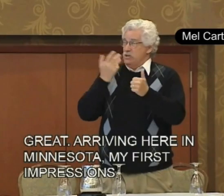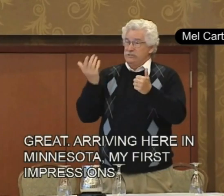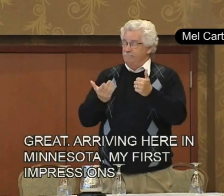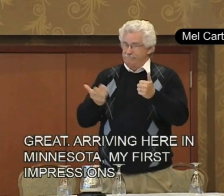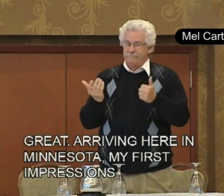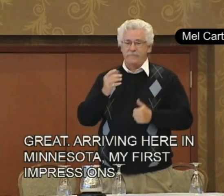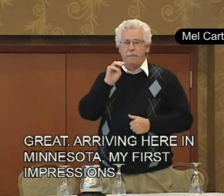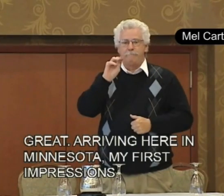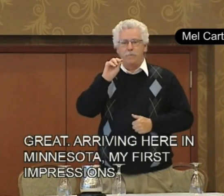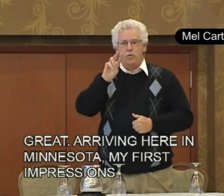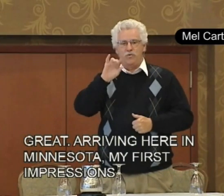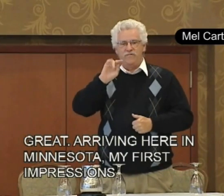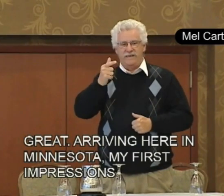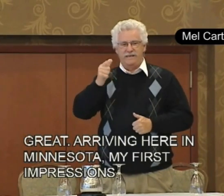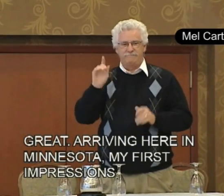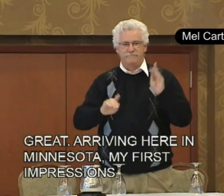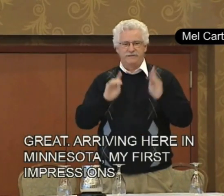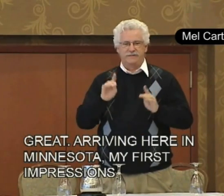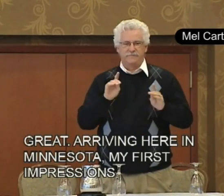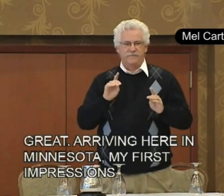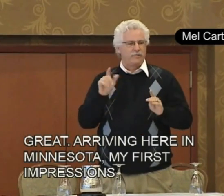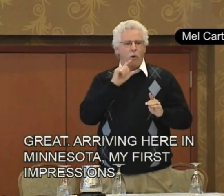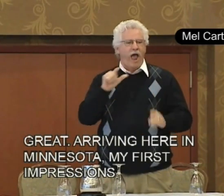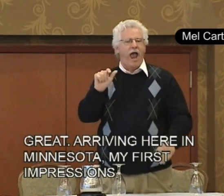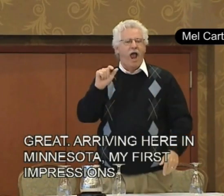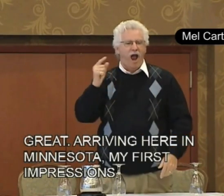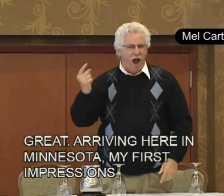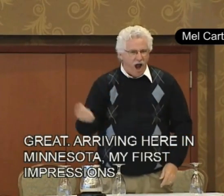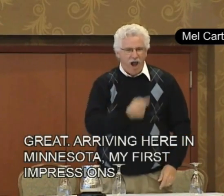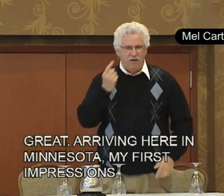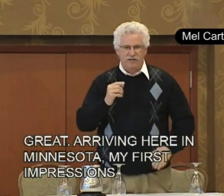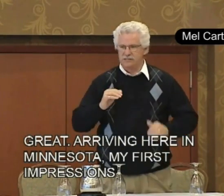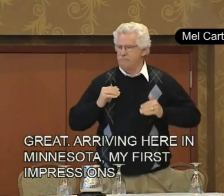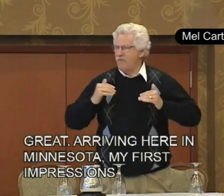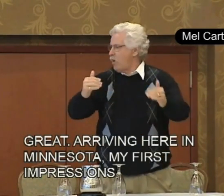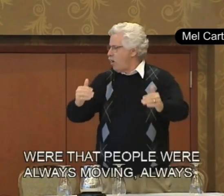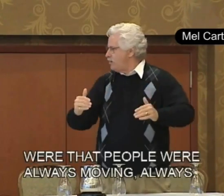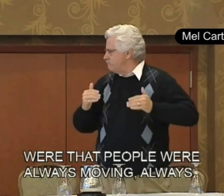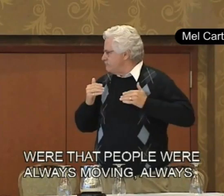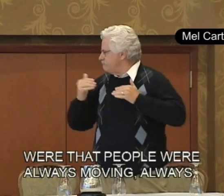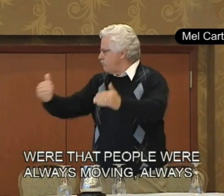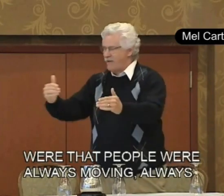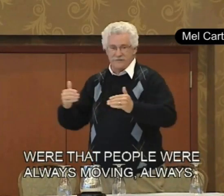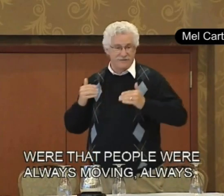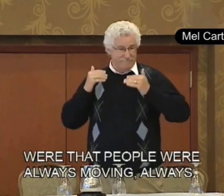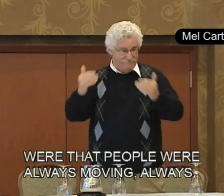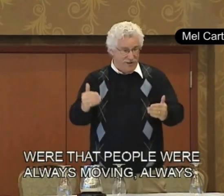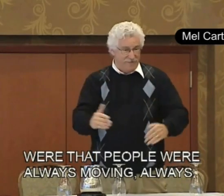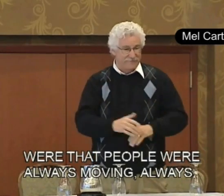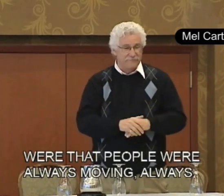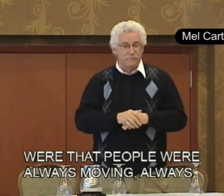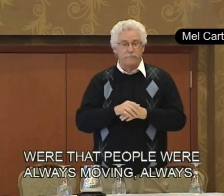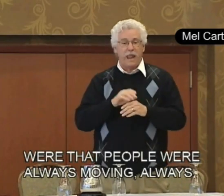arriving here in Minnesota my first impressions were that people were always moving forward